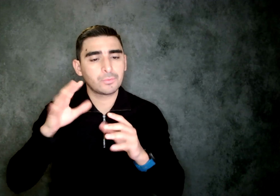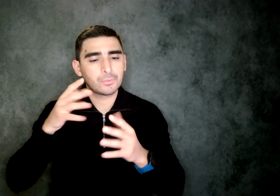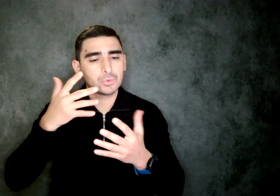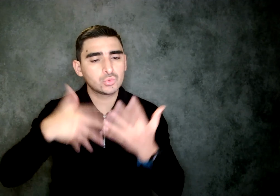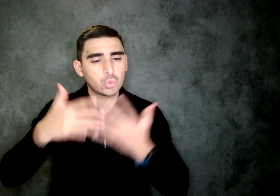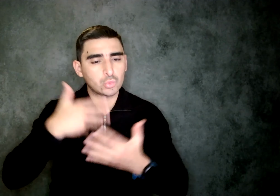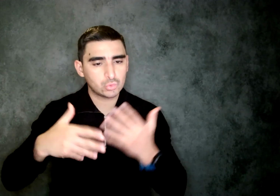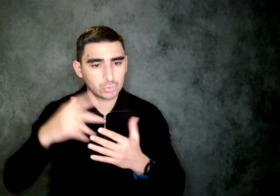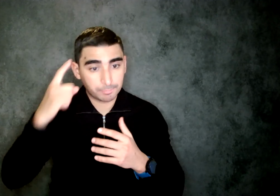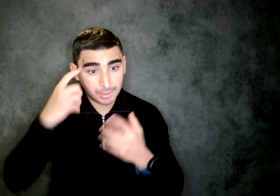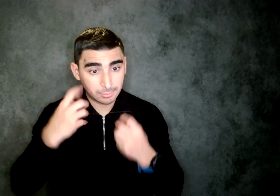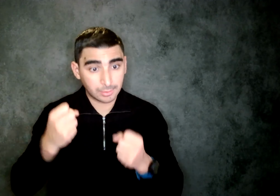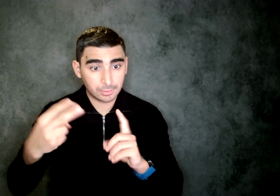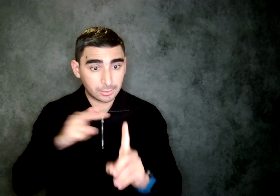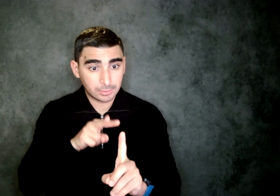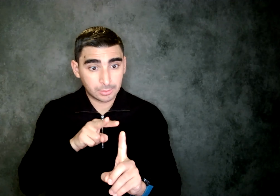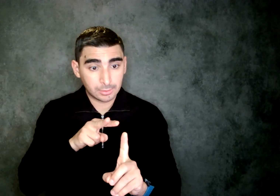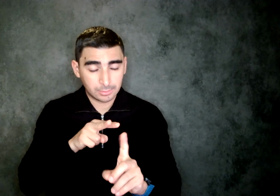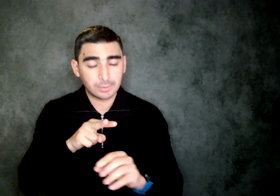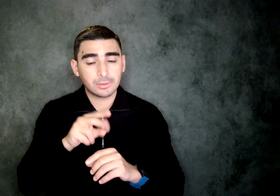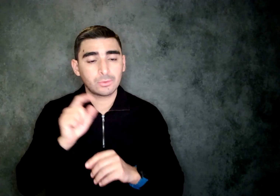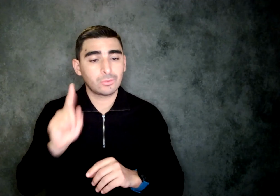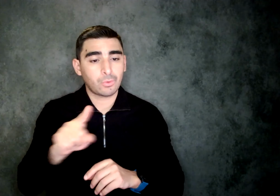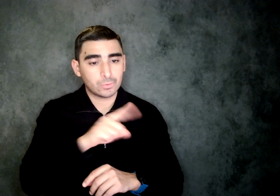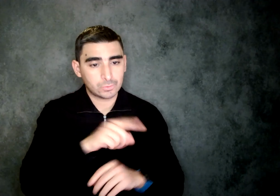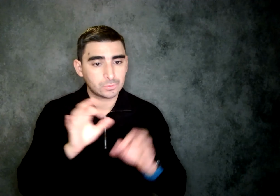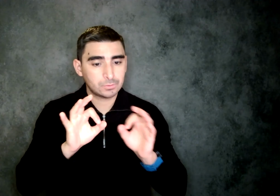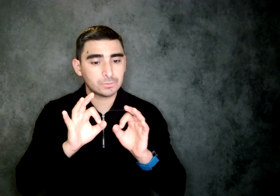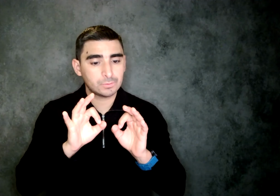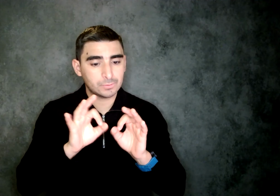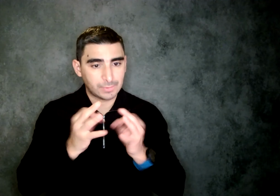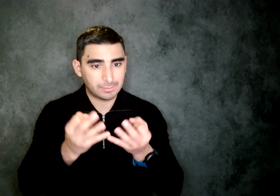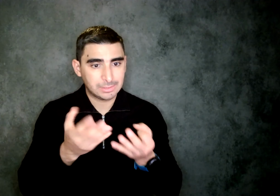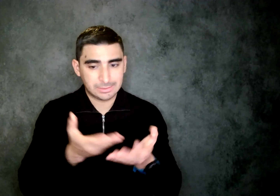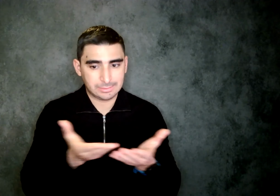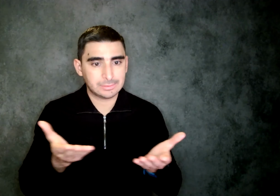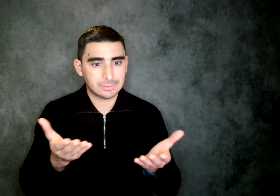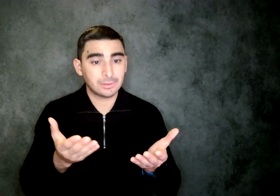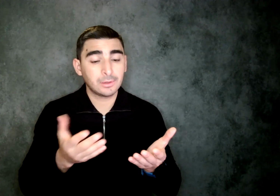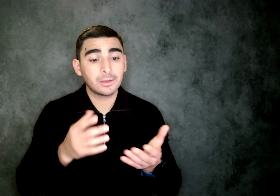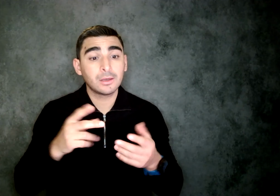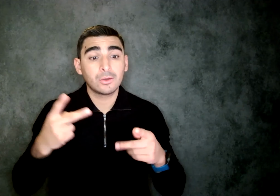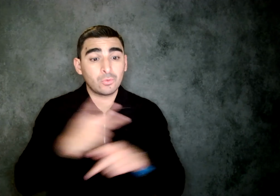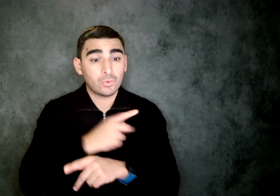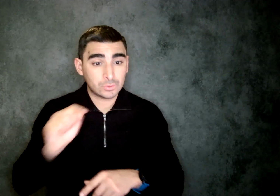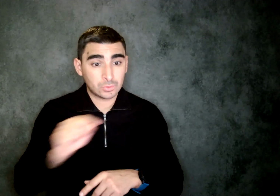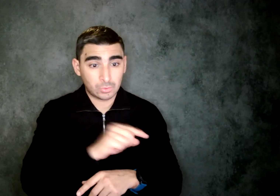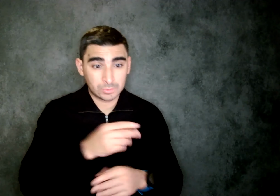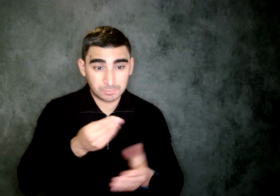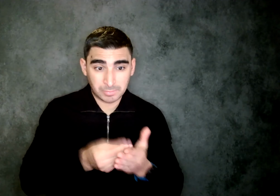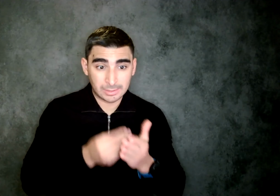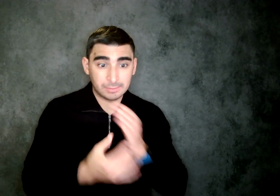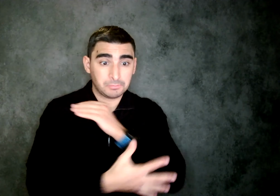health perspective, we've got those families. And specifically, it really are low income and families of